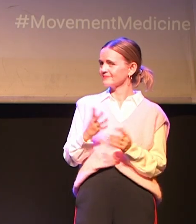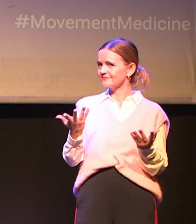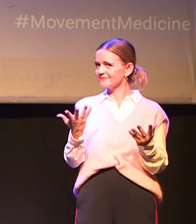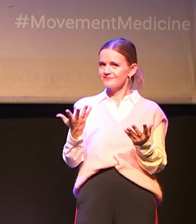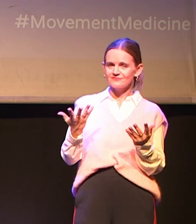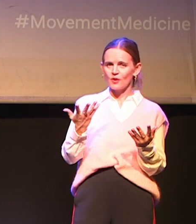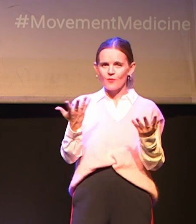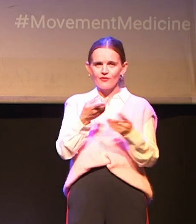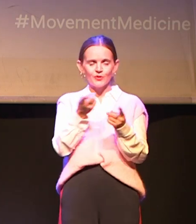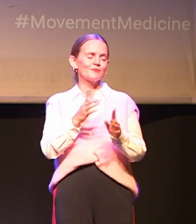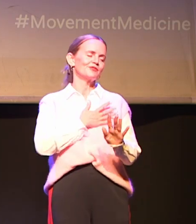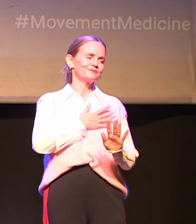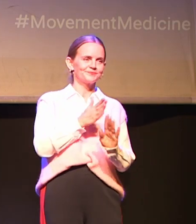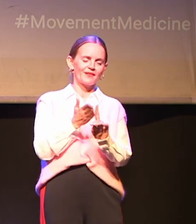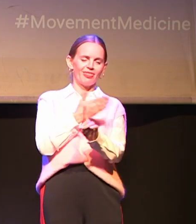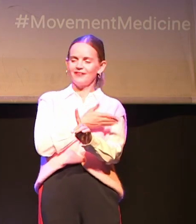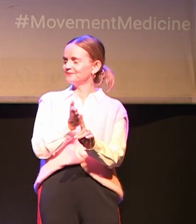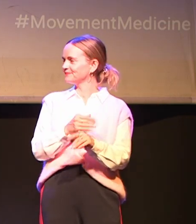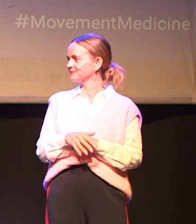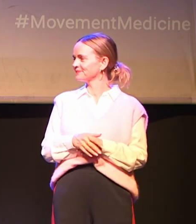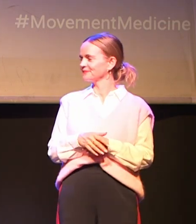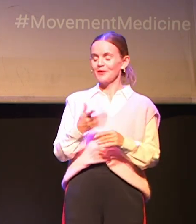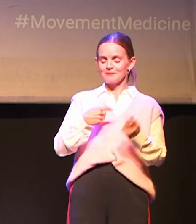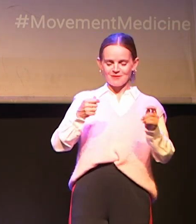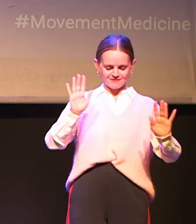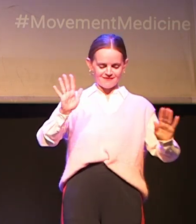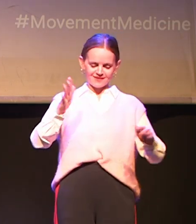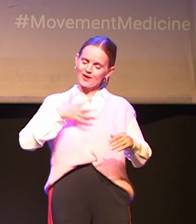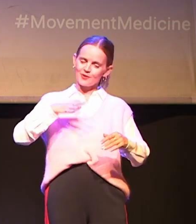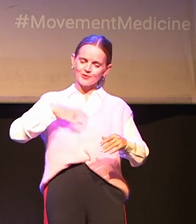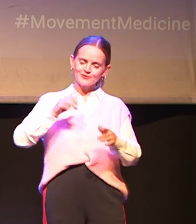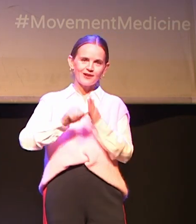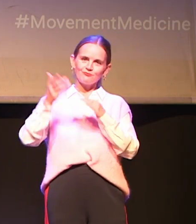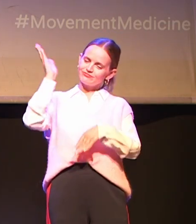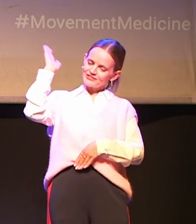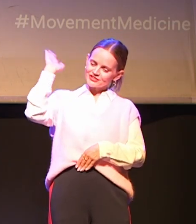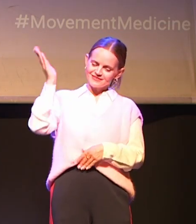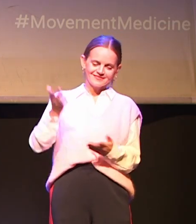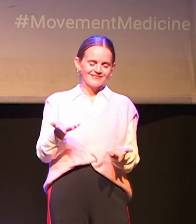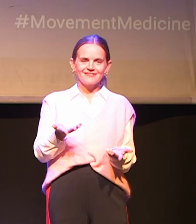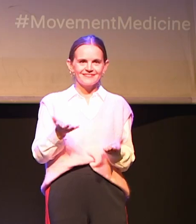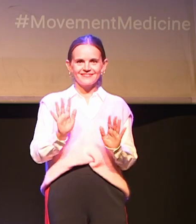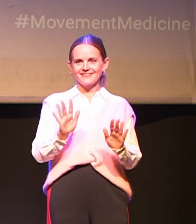So that's what it means to me. Sorry, I was about to get preaching, but yes, that's the.